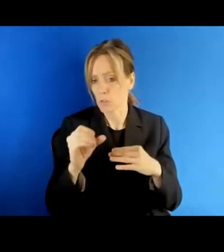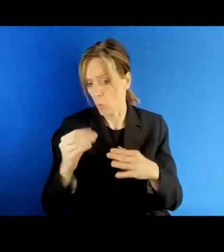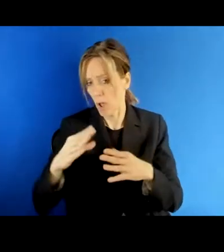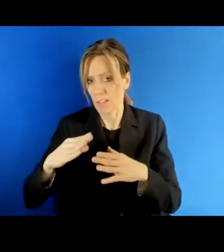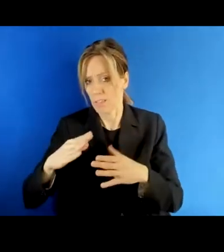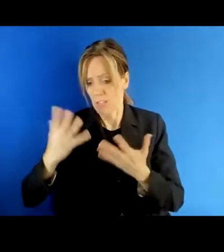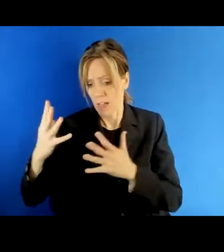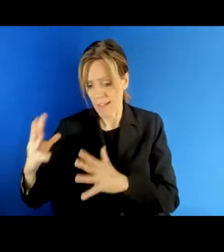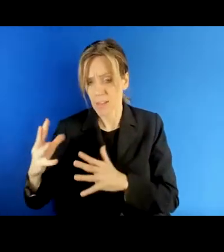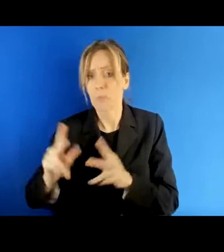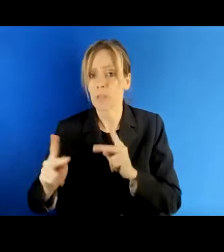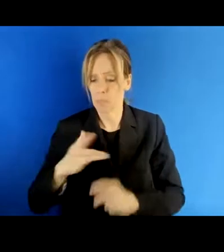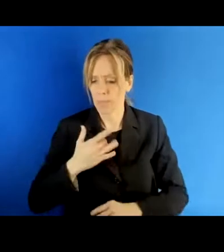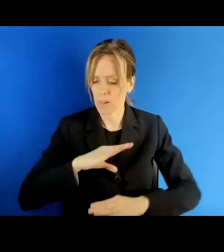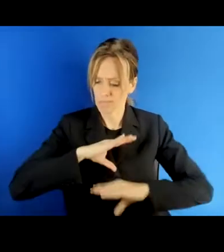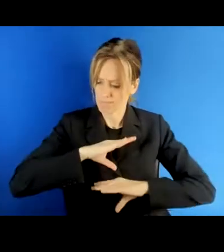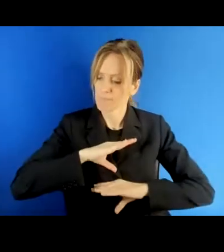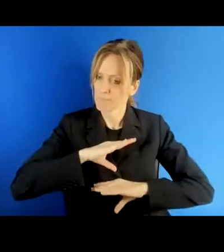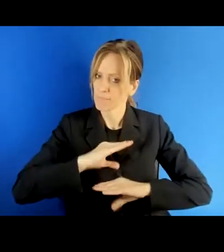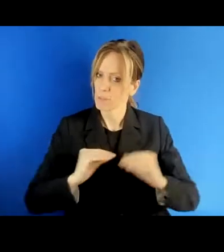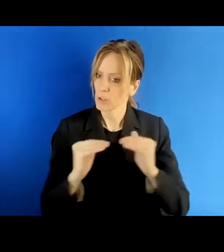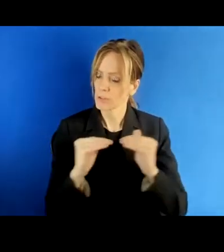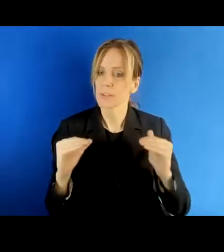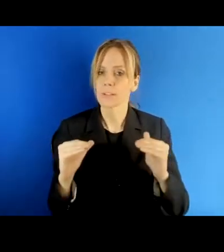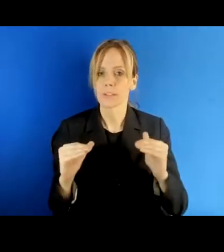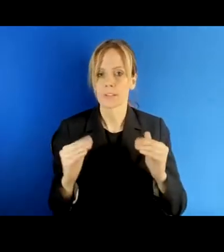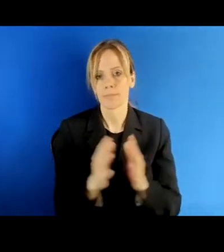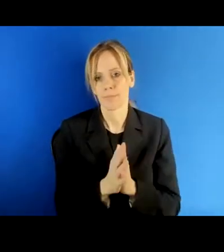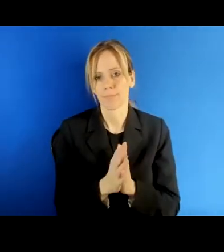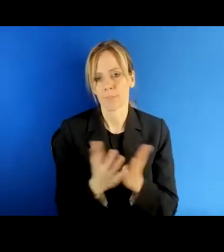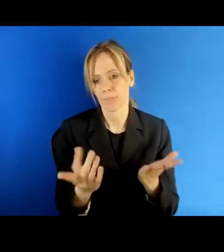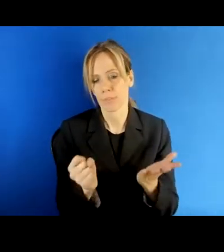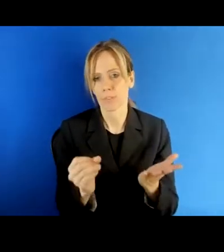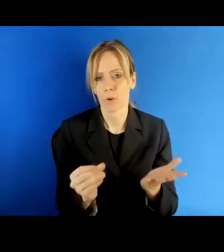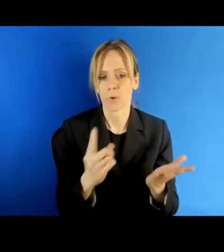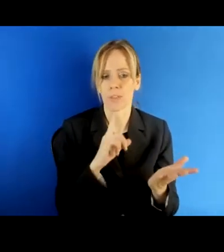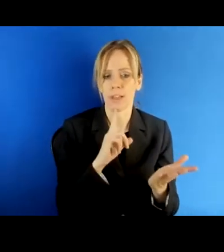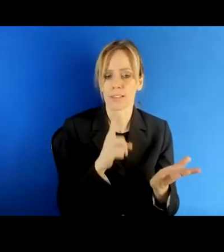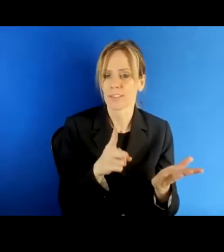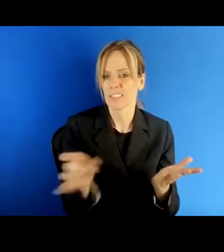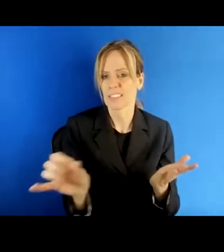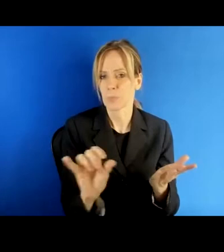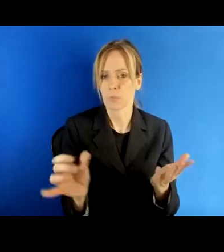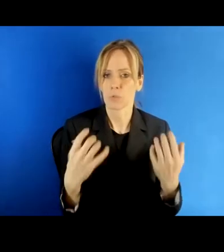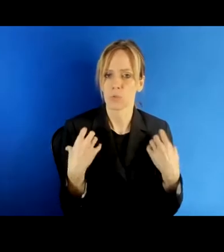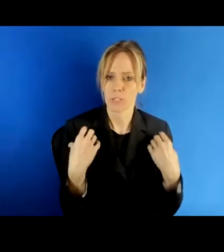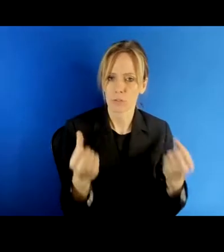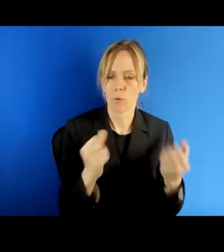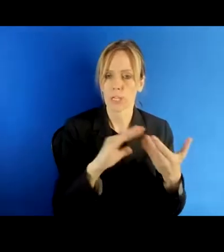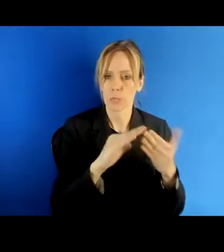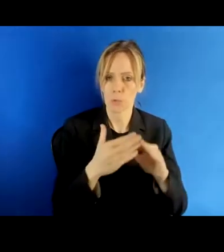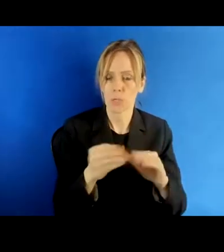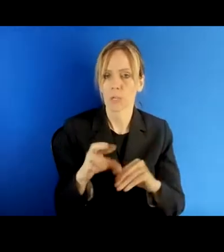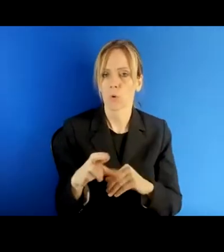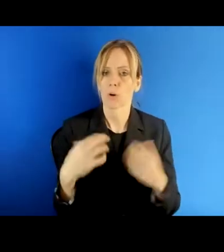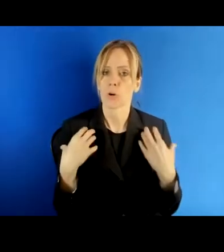through. But that does it, yeah, at the end of the day, do the same thing as restoring community or restoring sort of